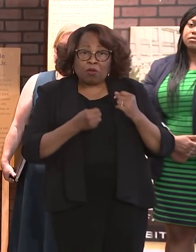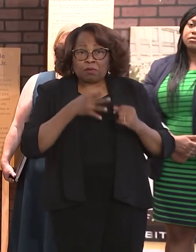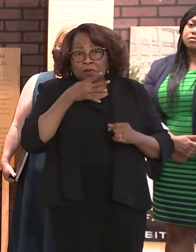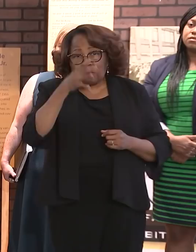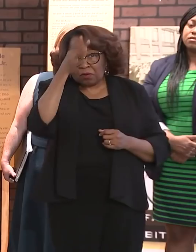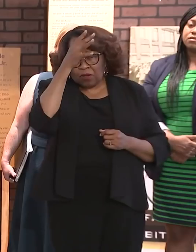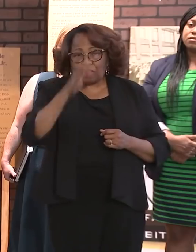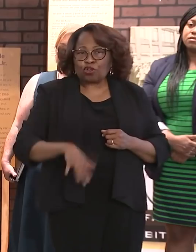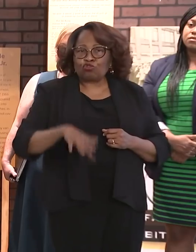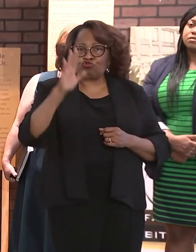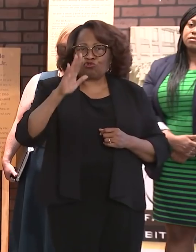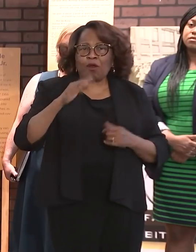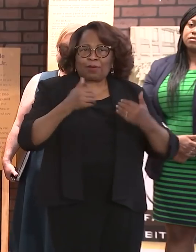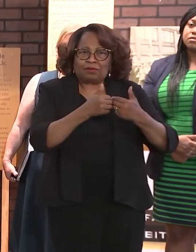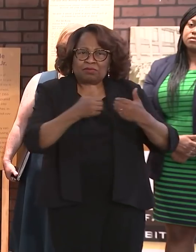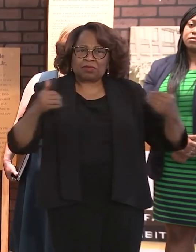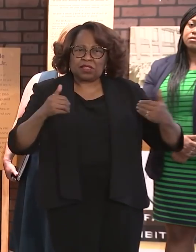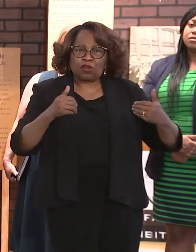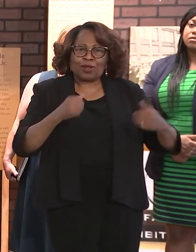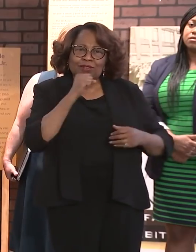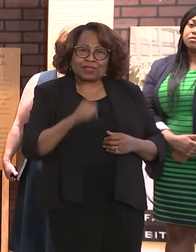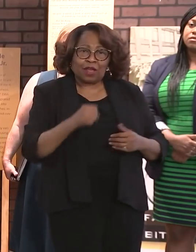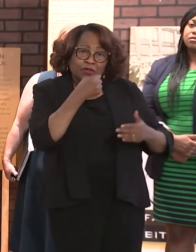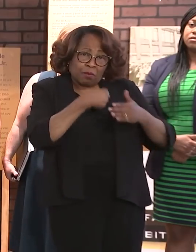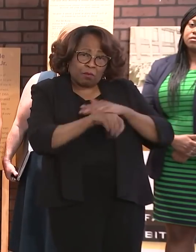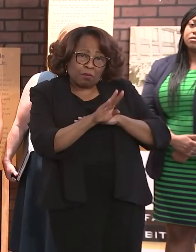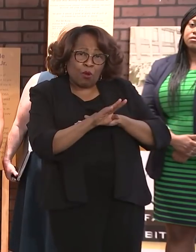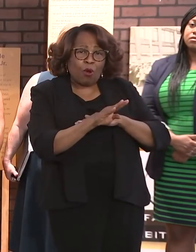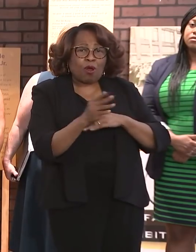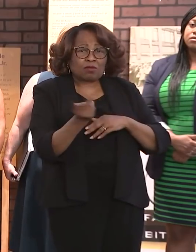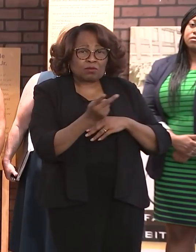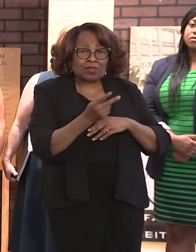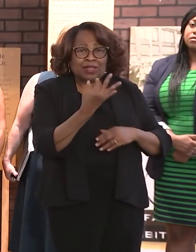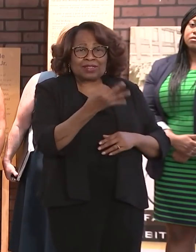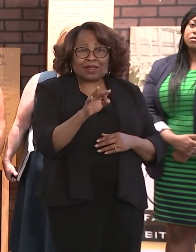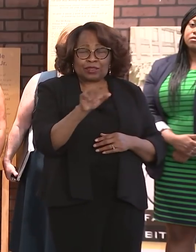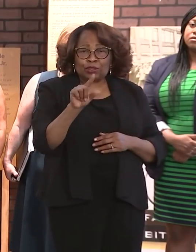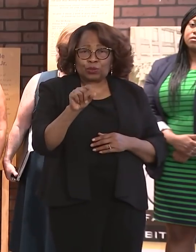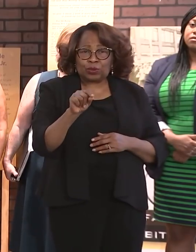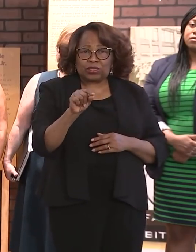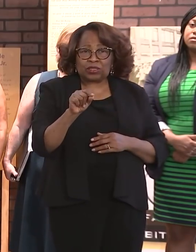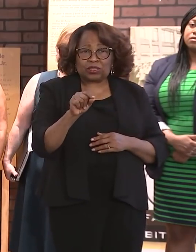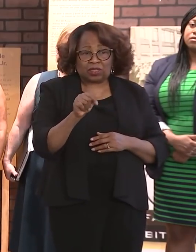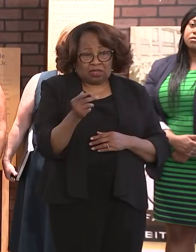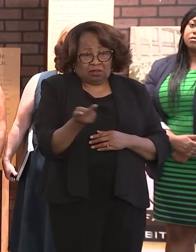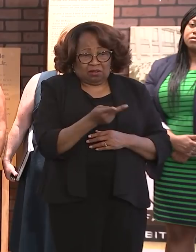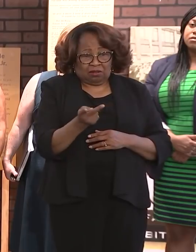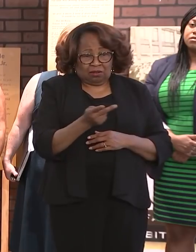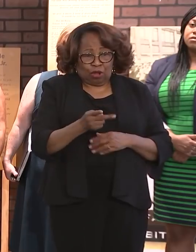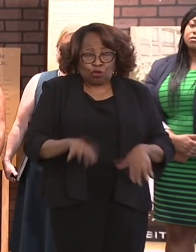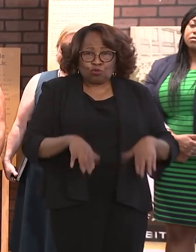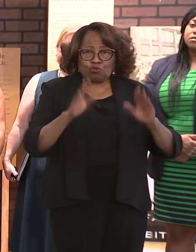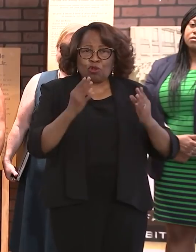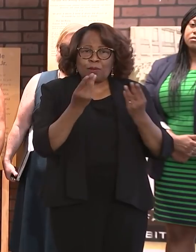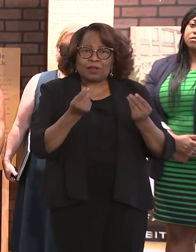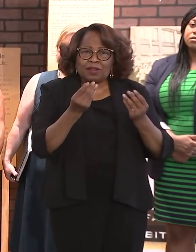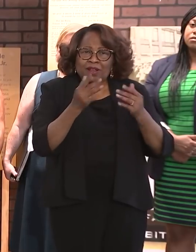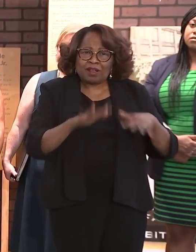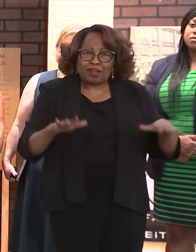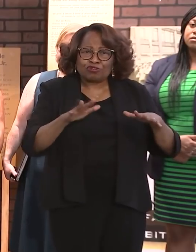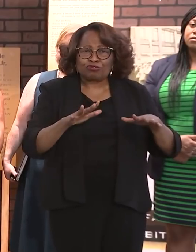up in the segregated South, and they were born in the 1920s. They grew up in a country and in a land and in a